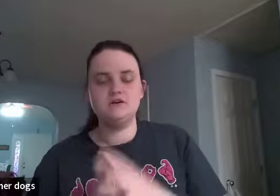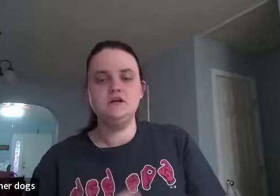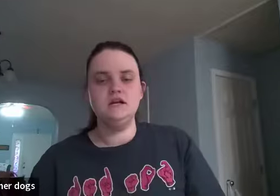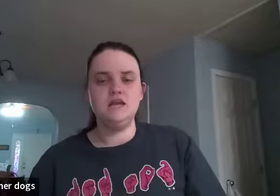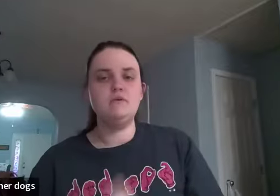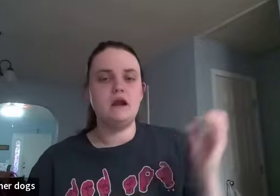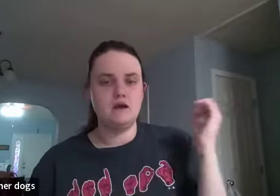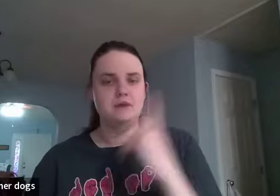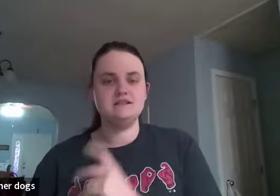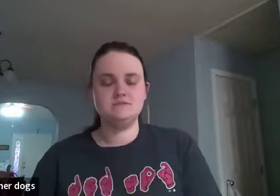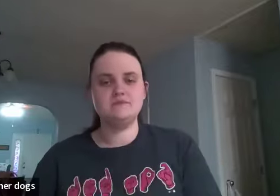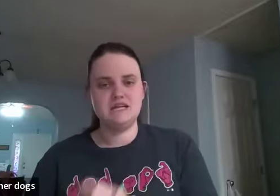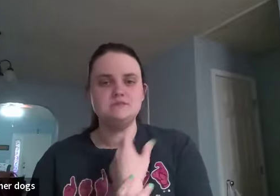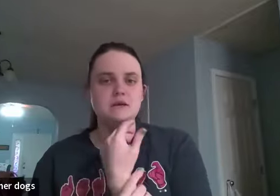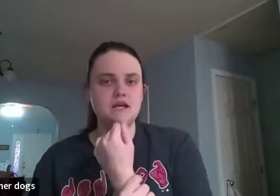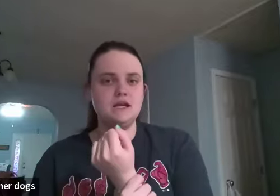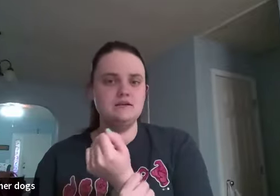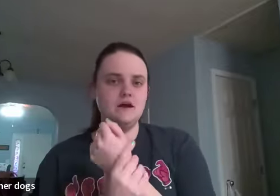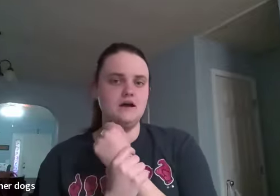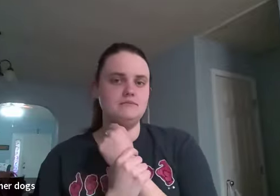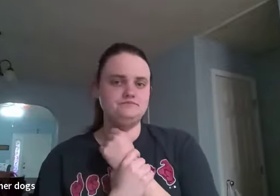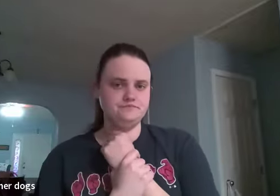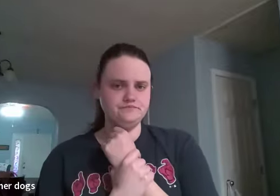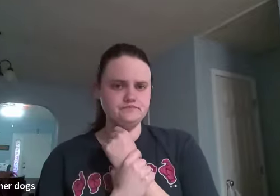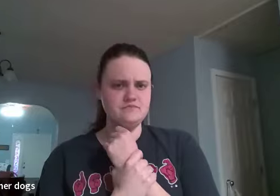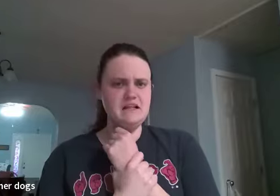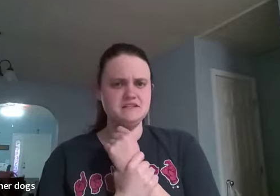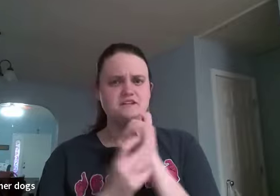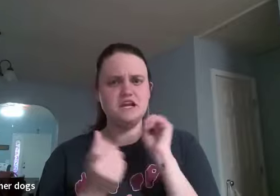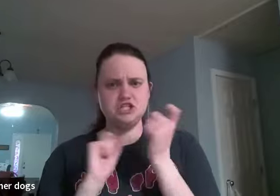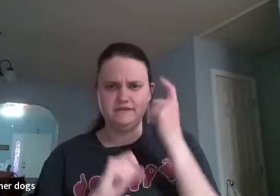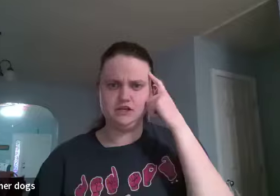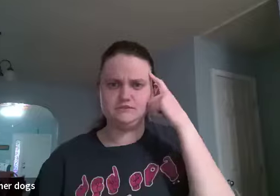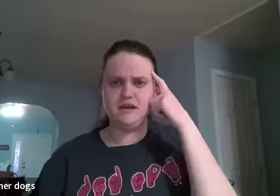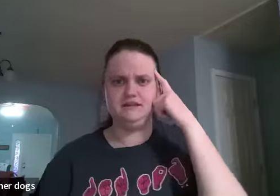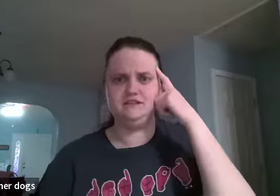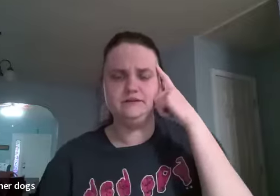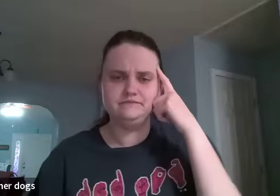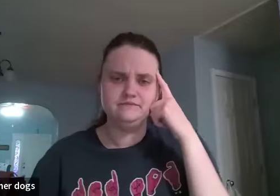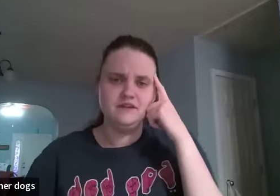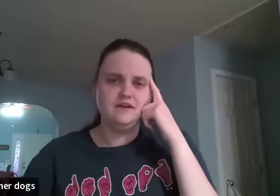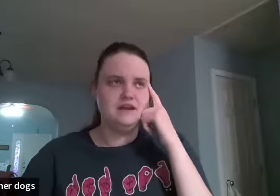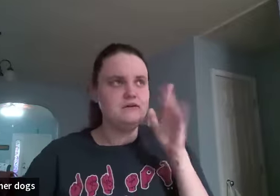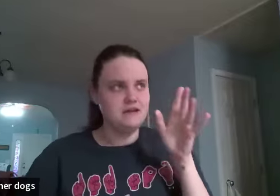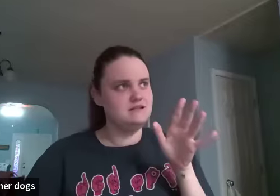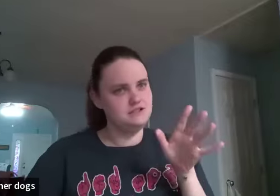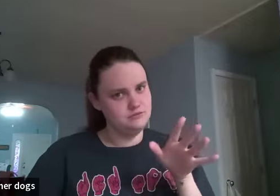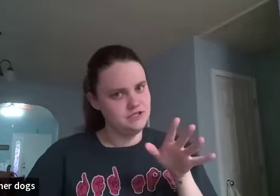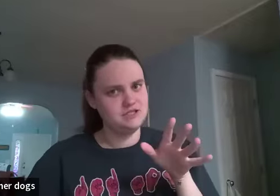whatever, even when I come back, sometimes it takes me a minute to have to kind of shift gears back into it. Nowadays, not too much because